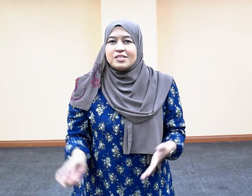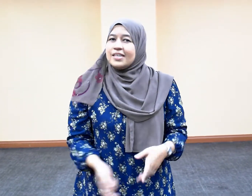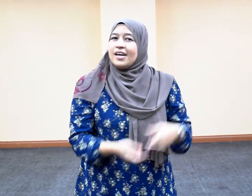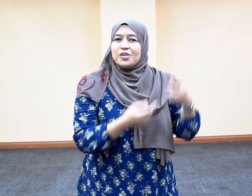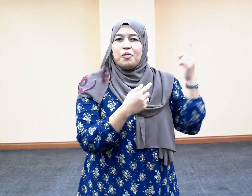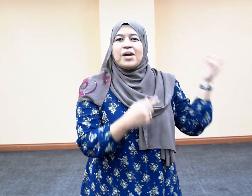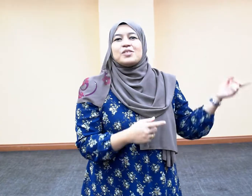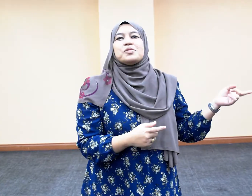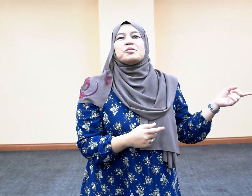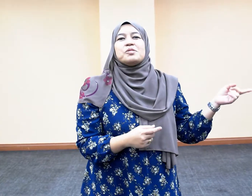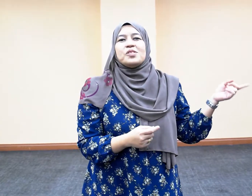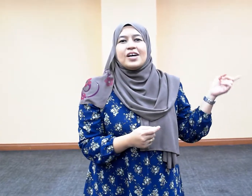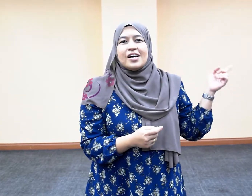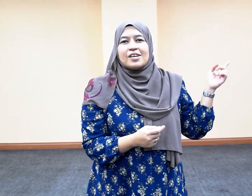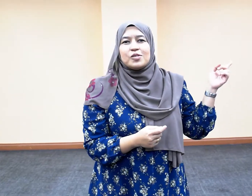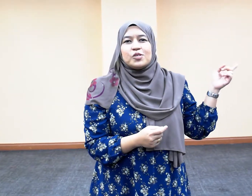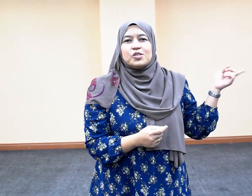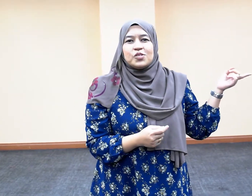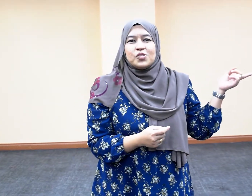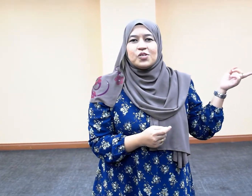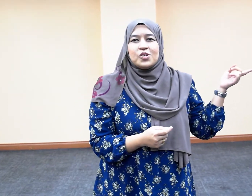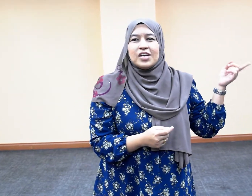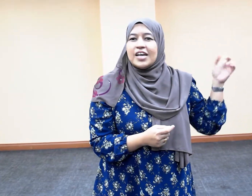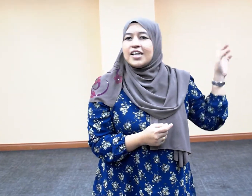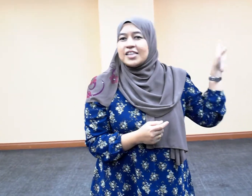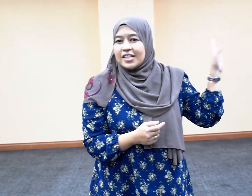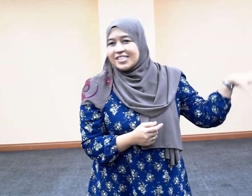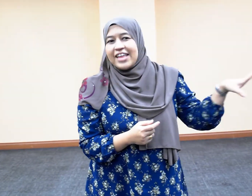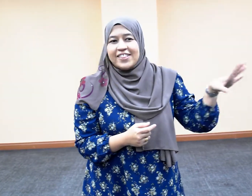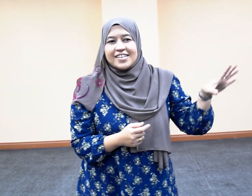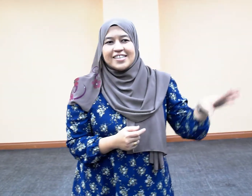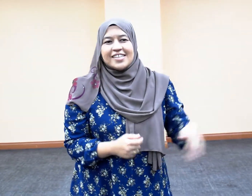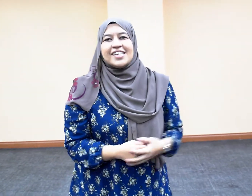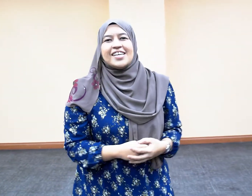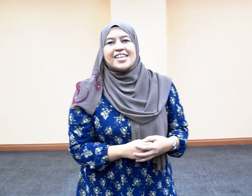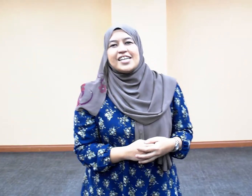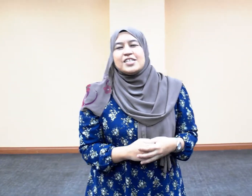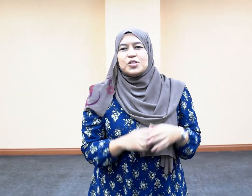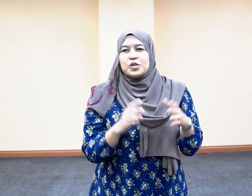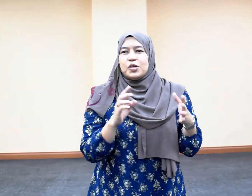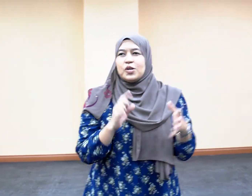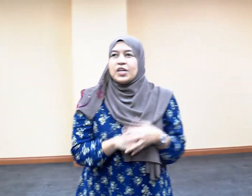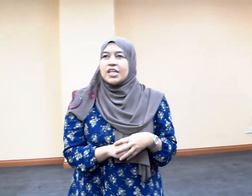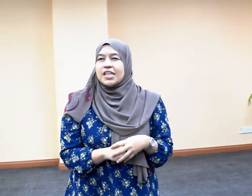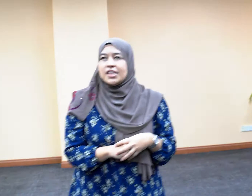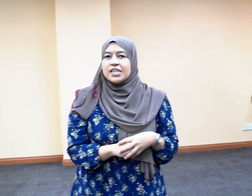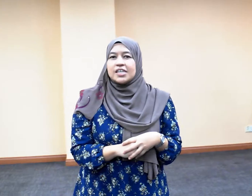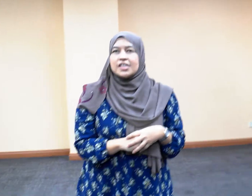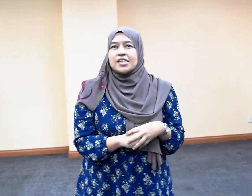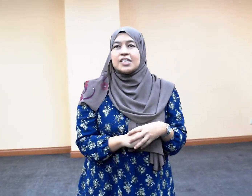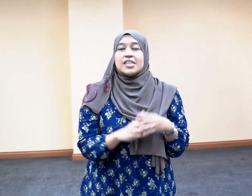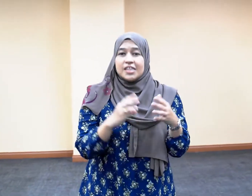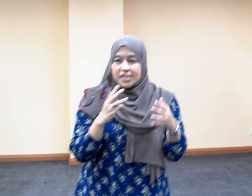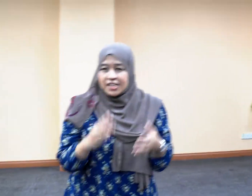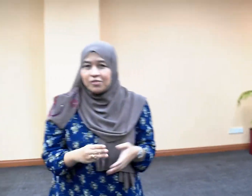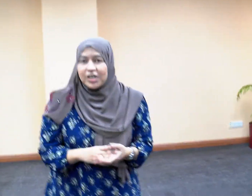And I go back to Control Center So The The third